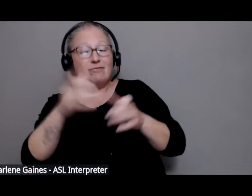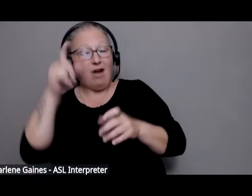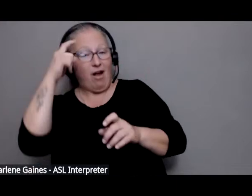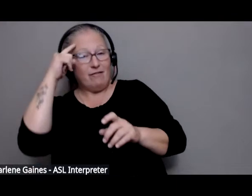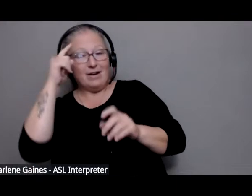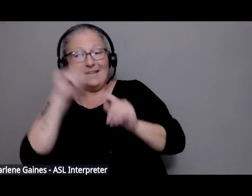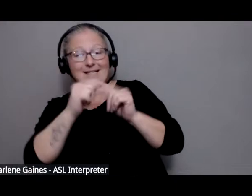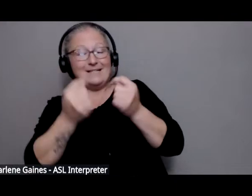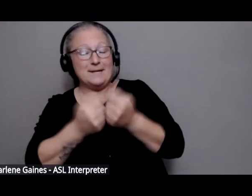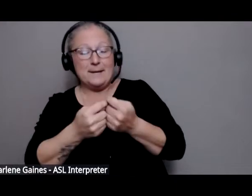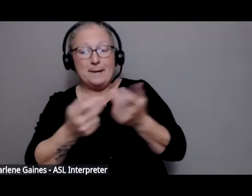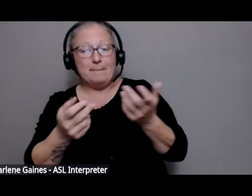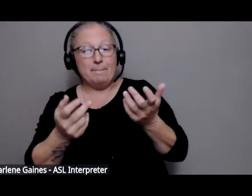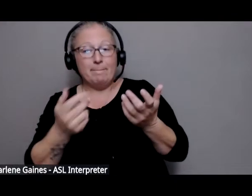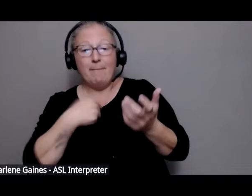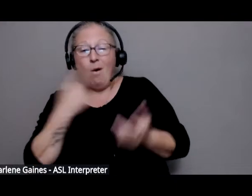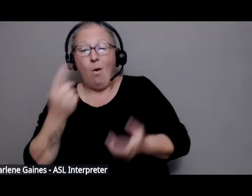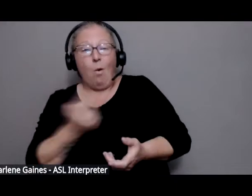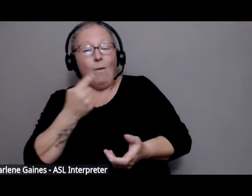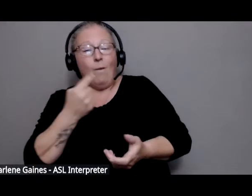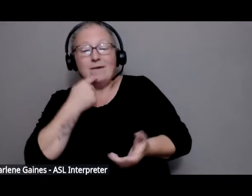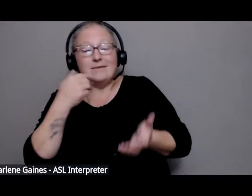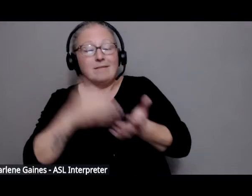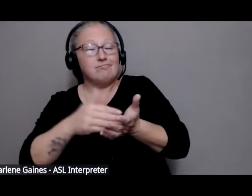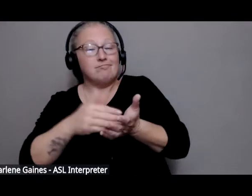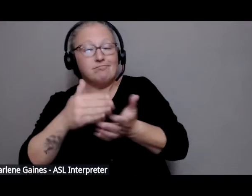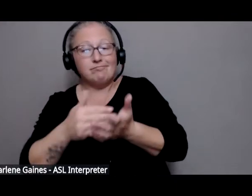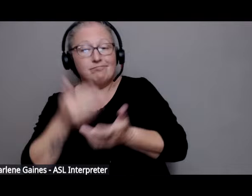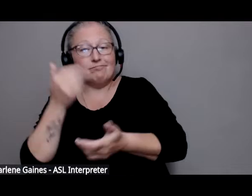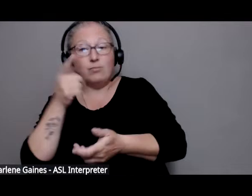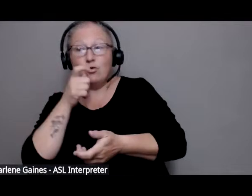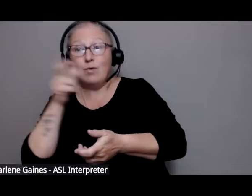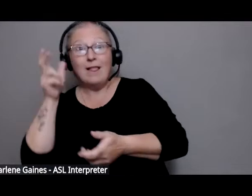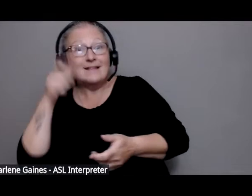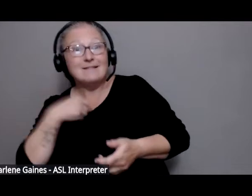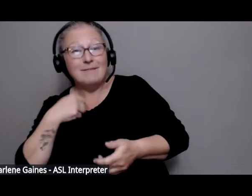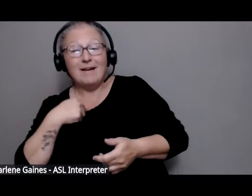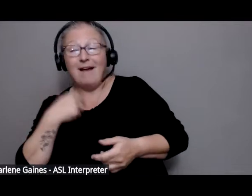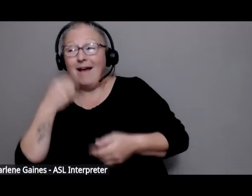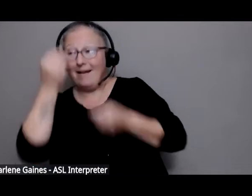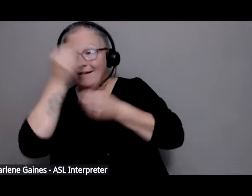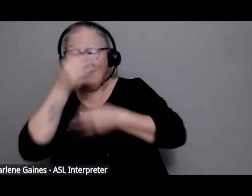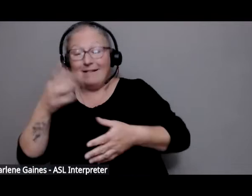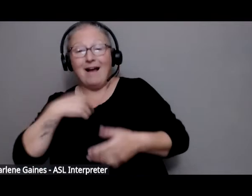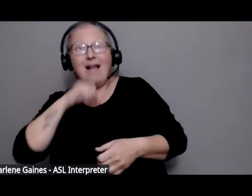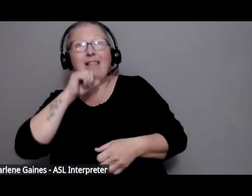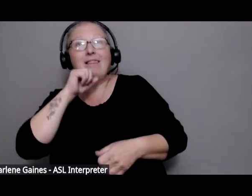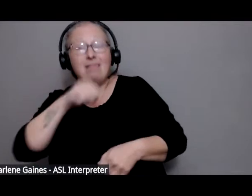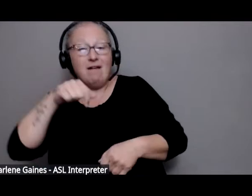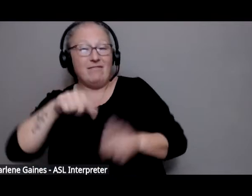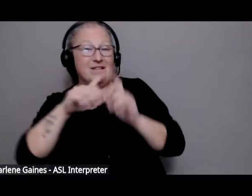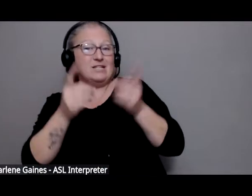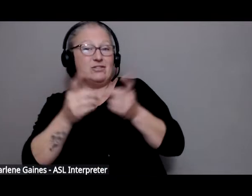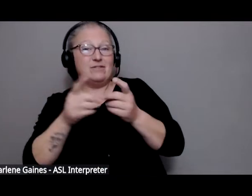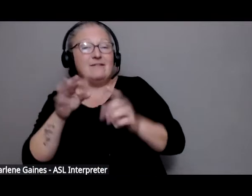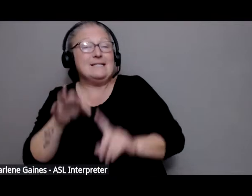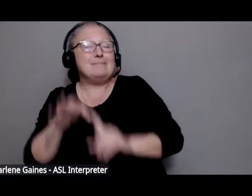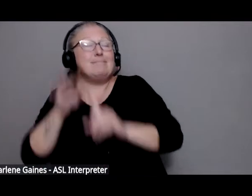team. I say this all the time with anyone who will listen. I love this district. It's a very, very special